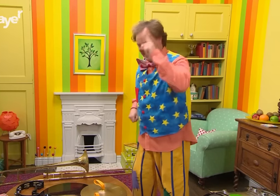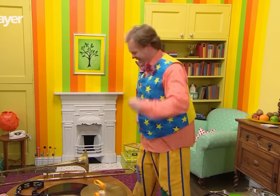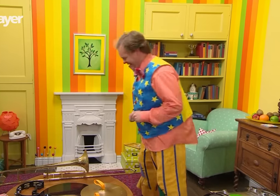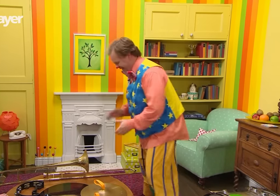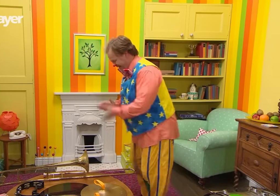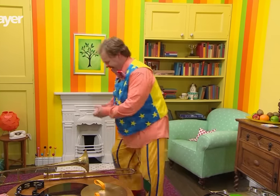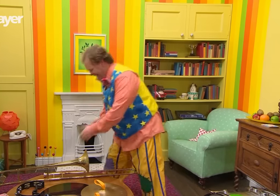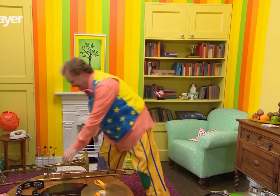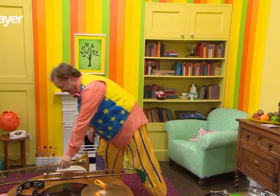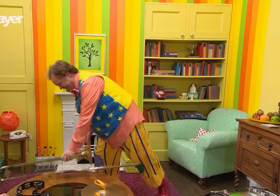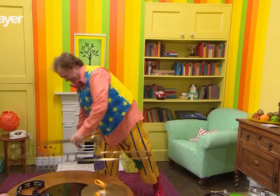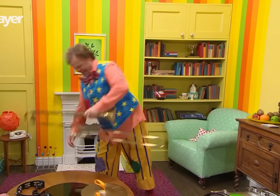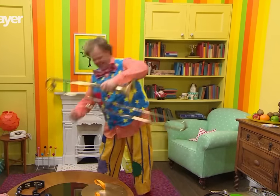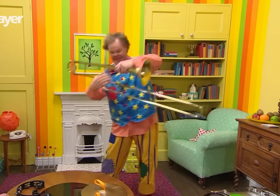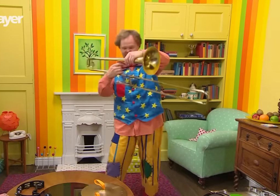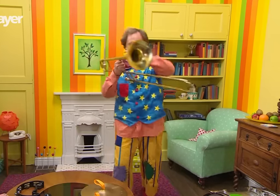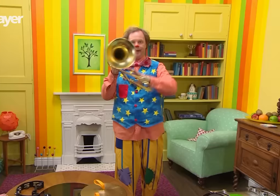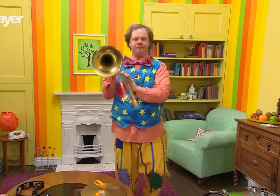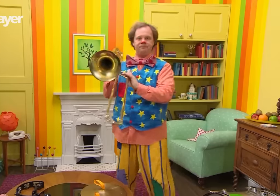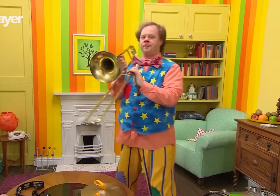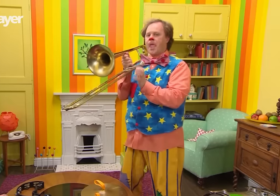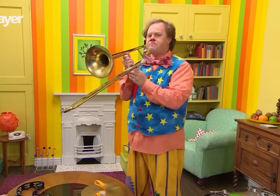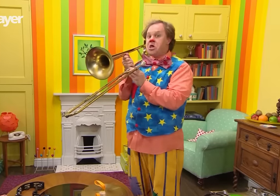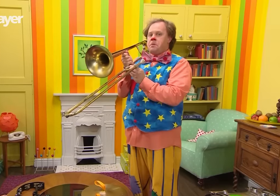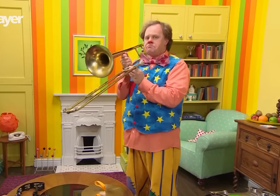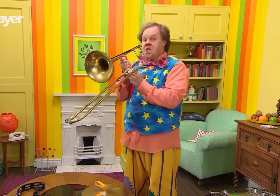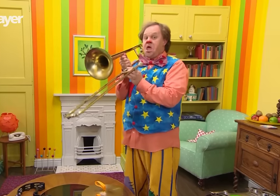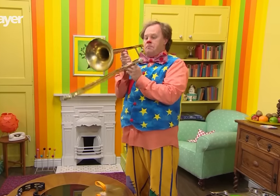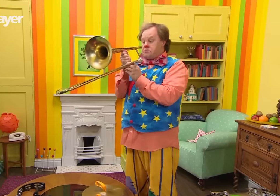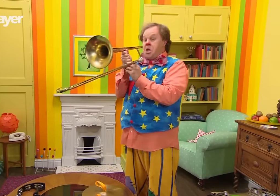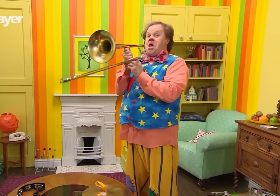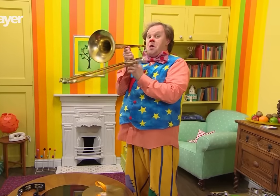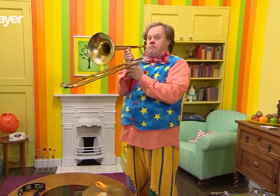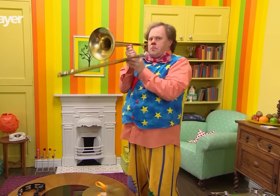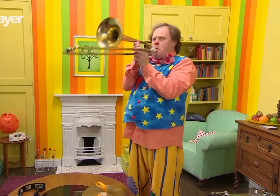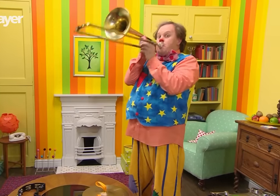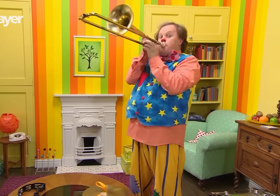trombone! Right then! Dip, dip, dip!